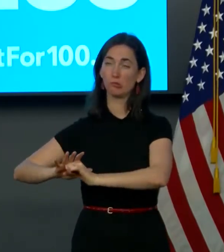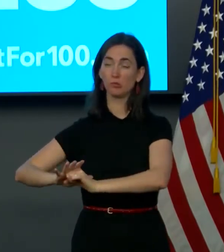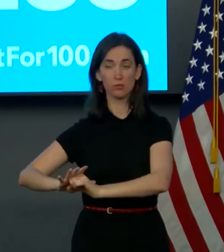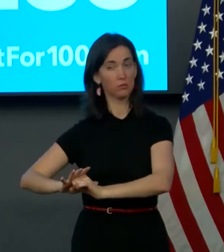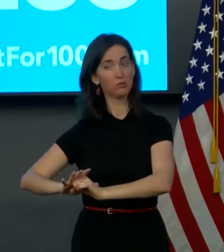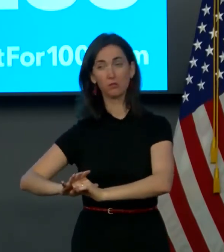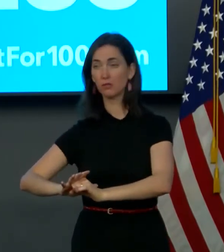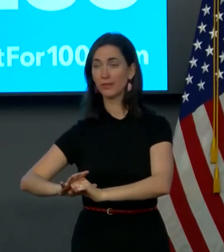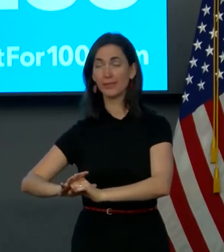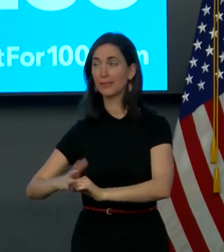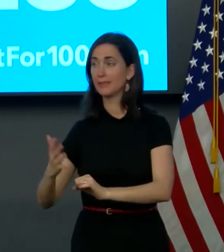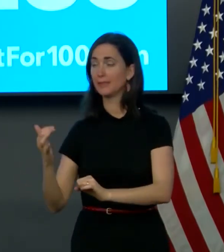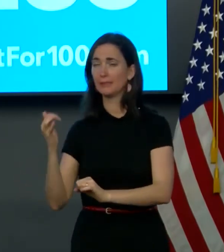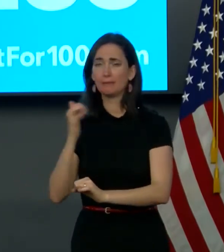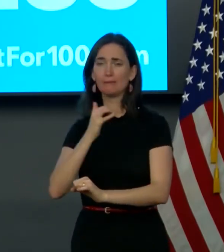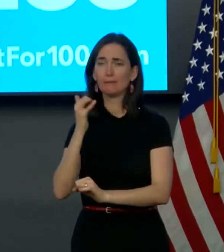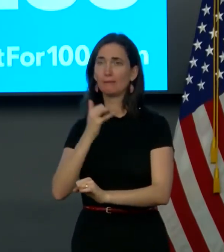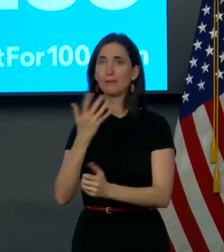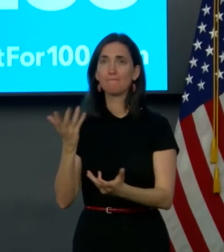only,